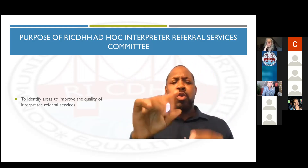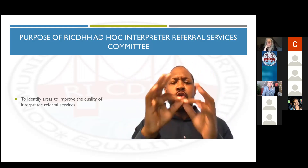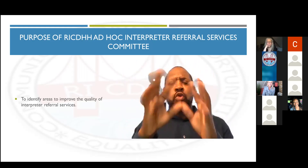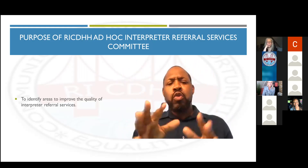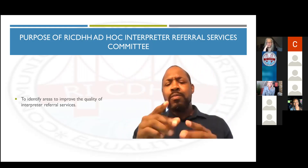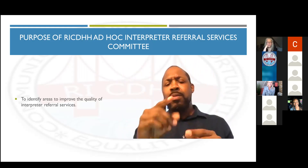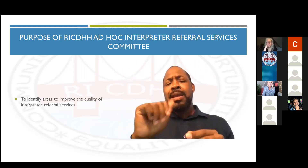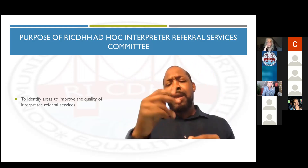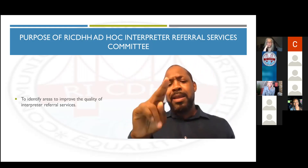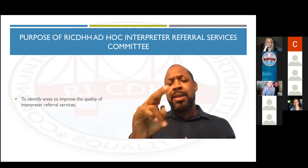One is to give feedback